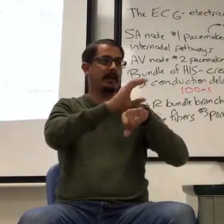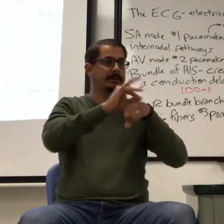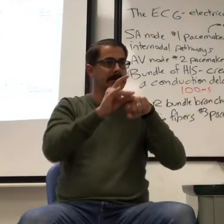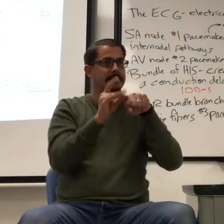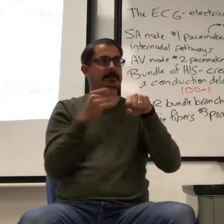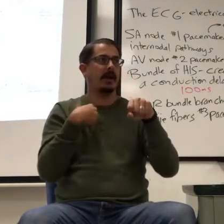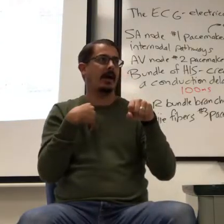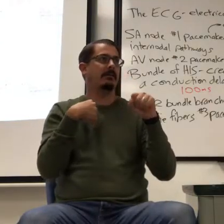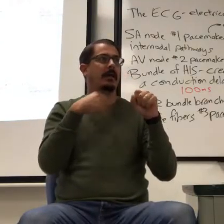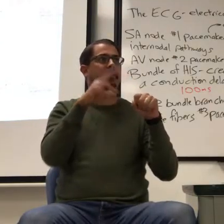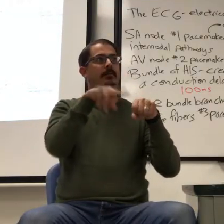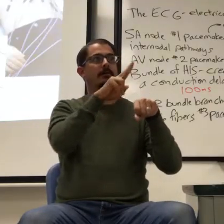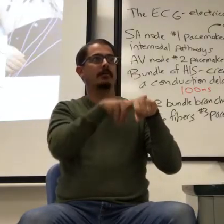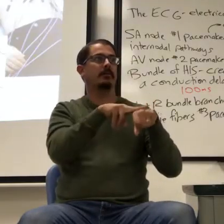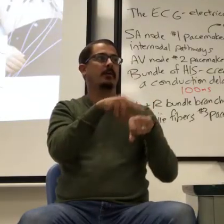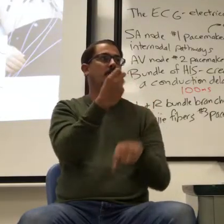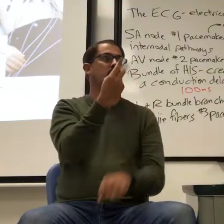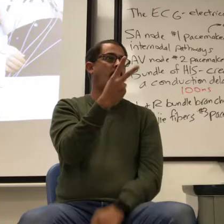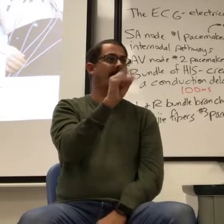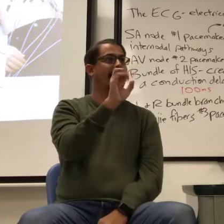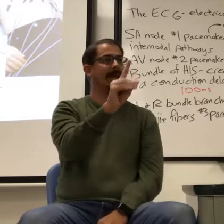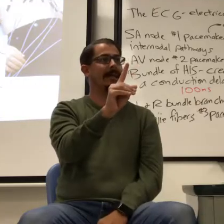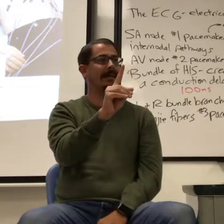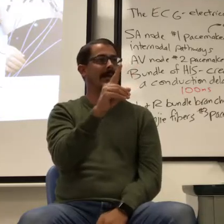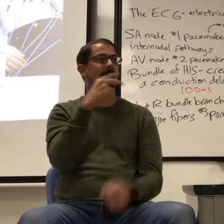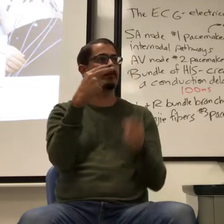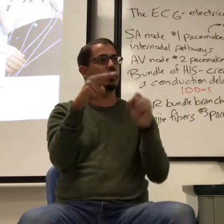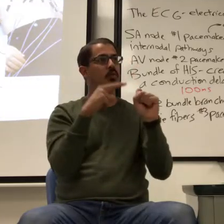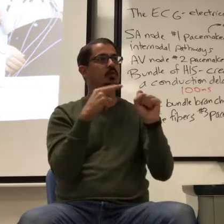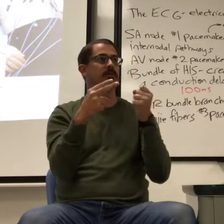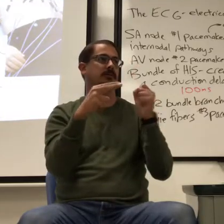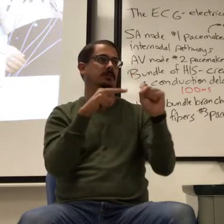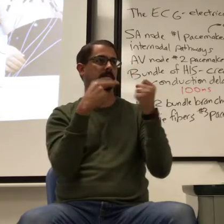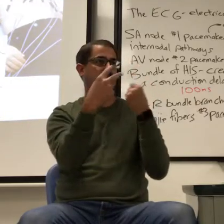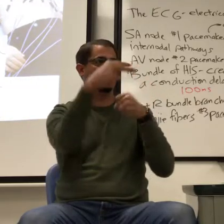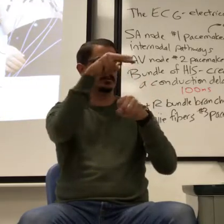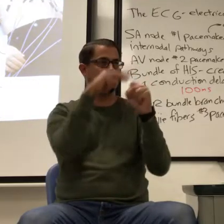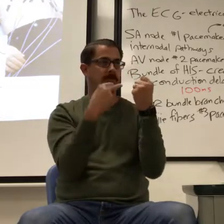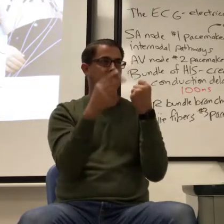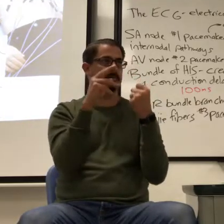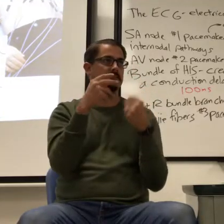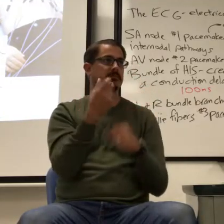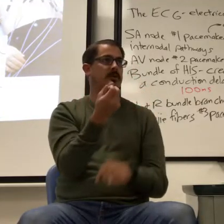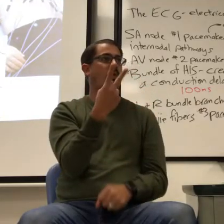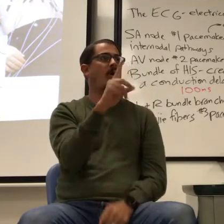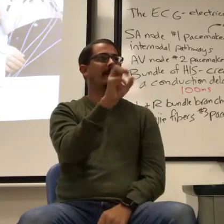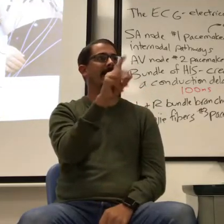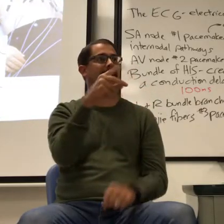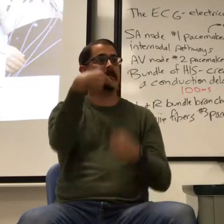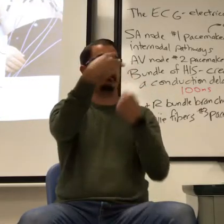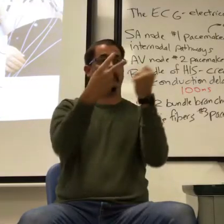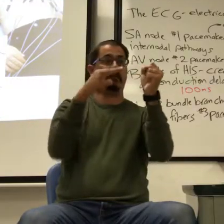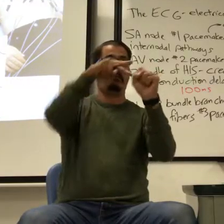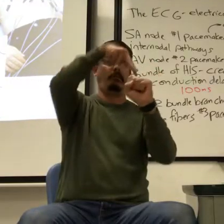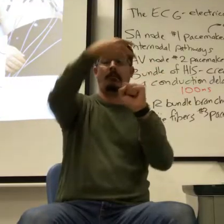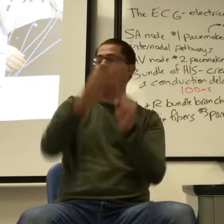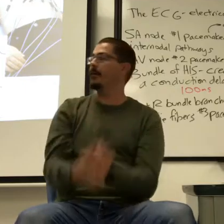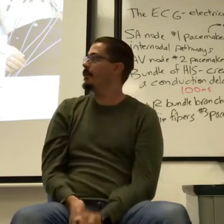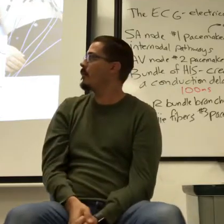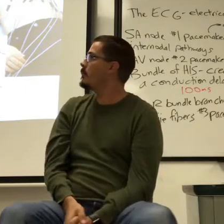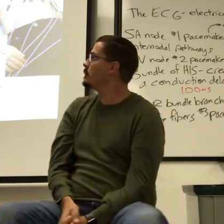classic 12 lead or 12 views of the heart. And so there's a 12 lead. Each of these is an